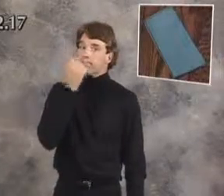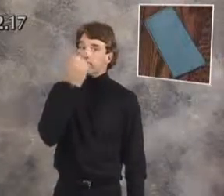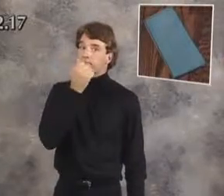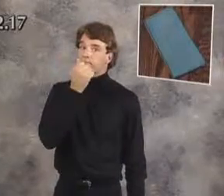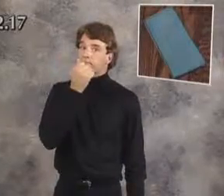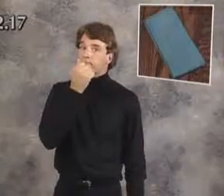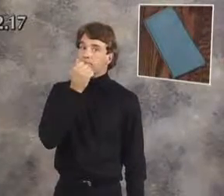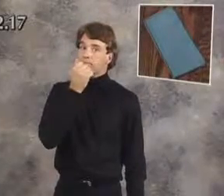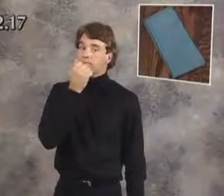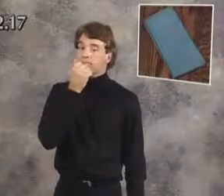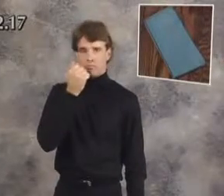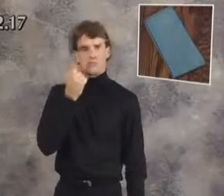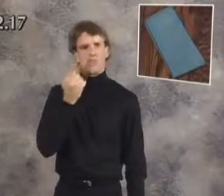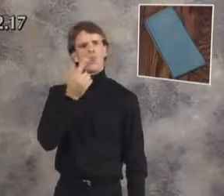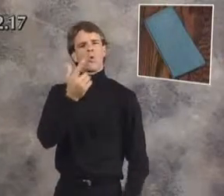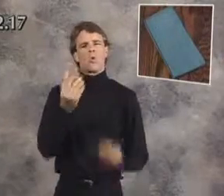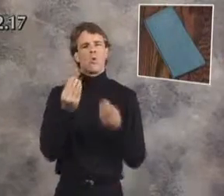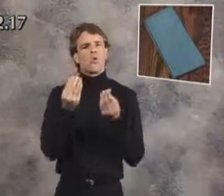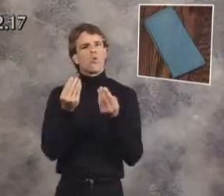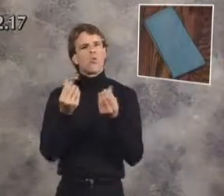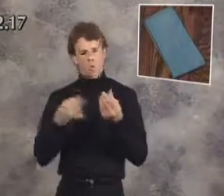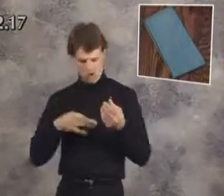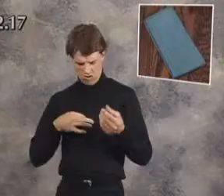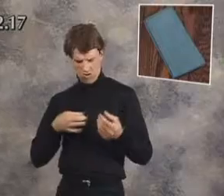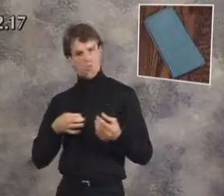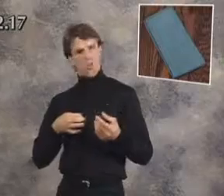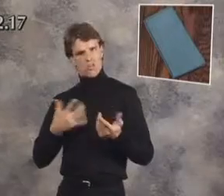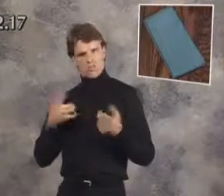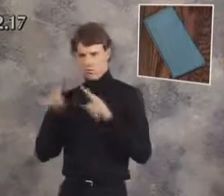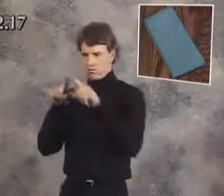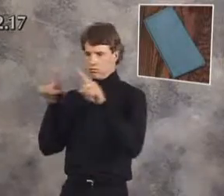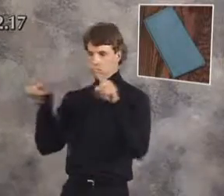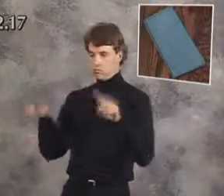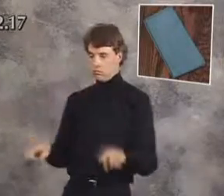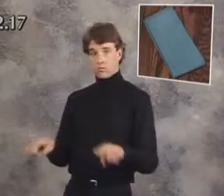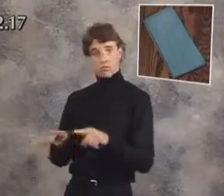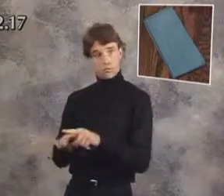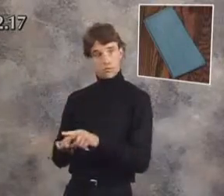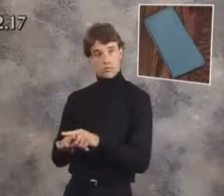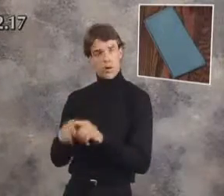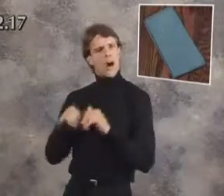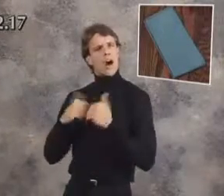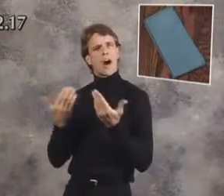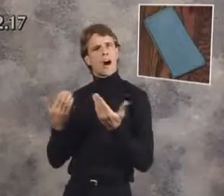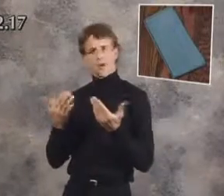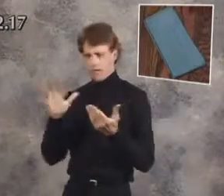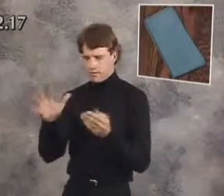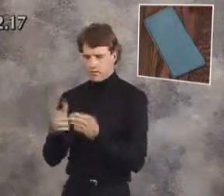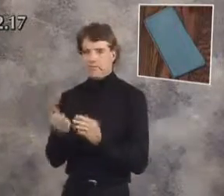Napkin. Well, how does one use a cloth napkin?